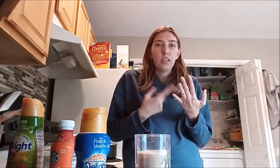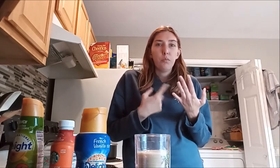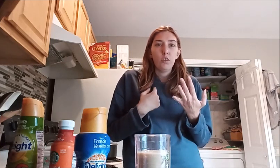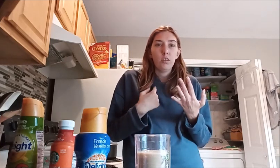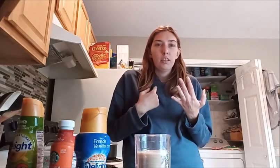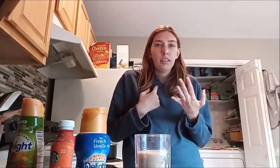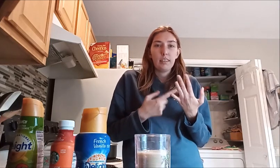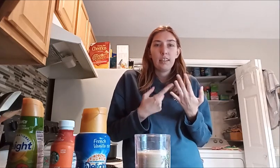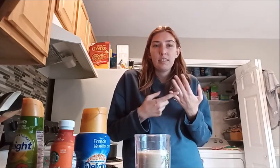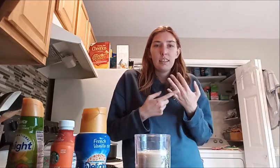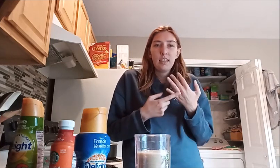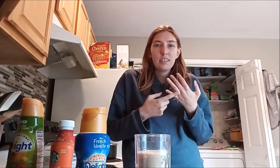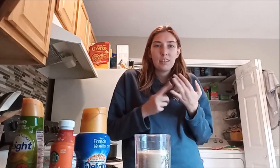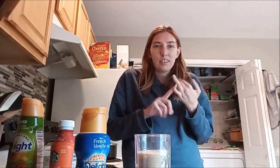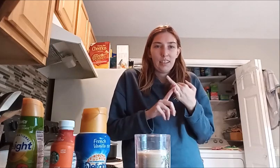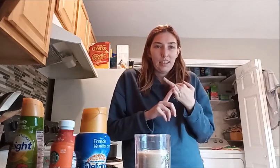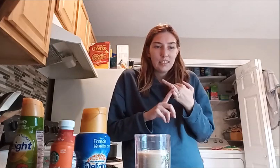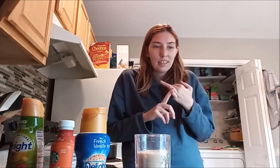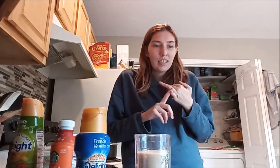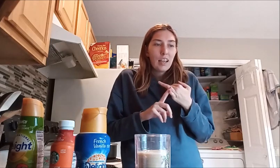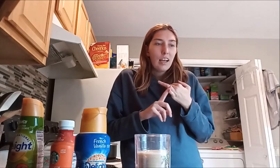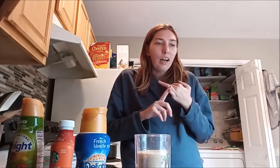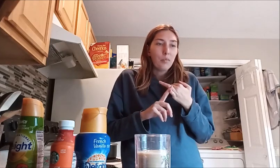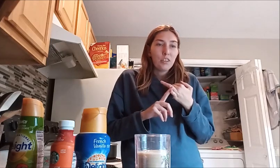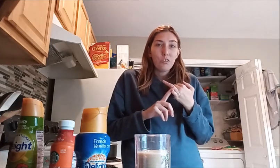like that, just in case. Because you never know.